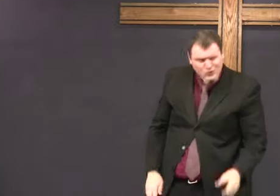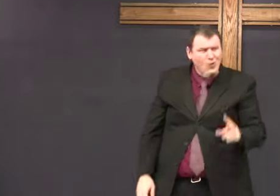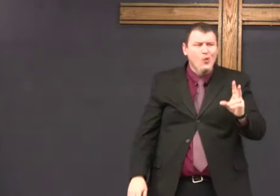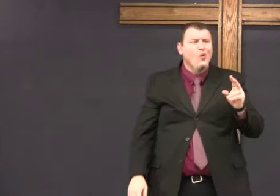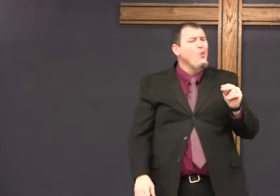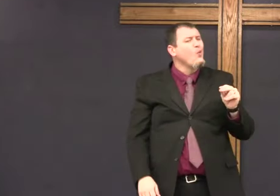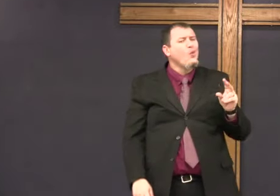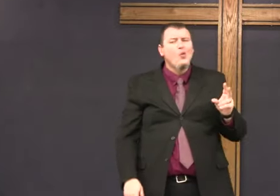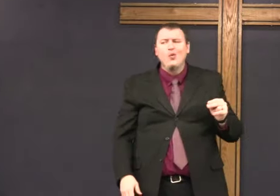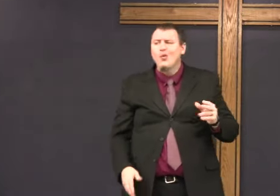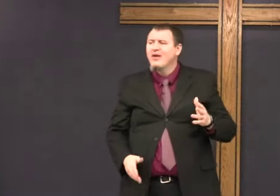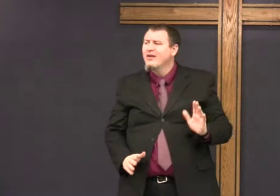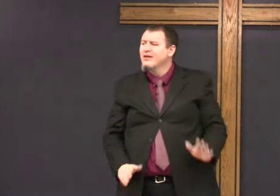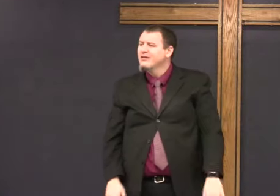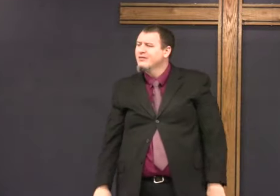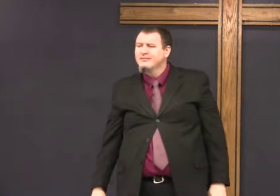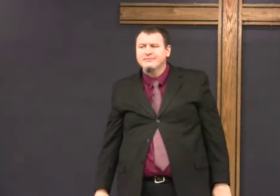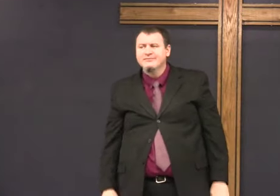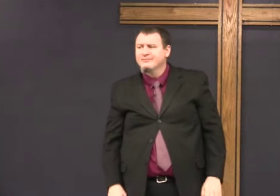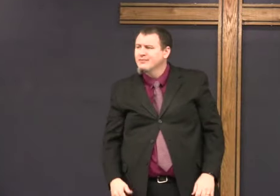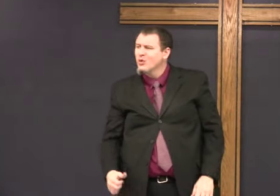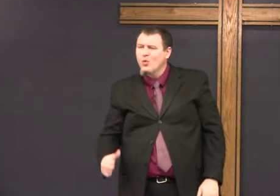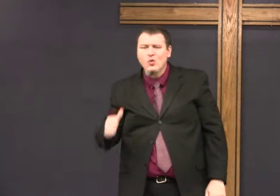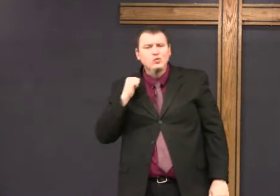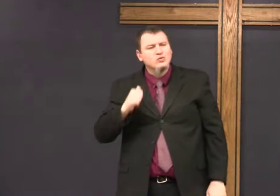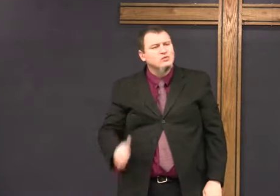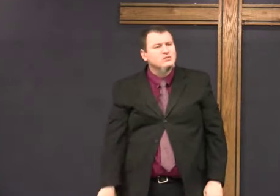going to stop for you. No way.